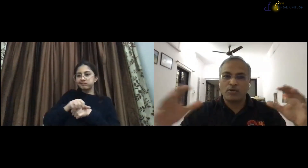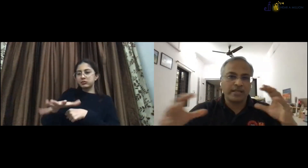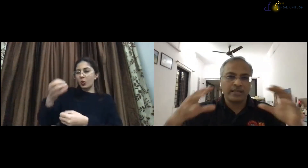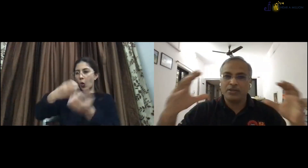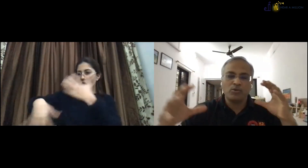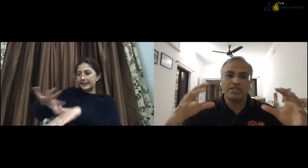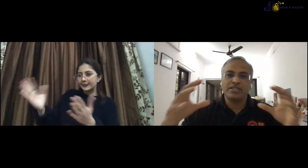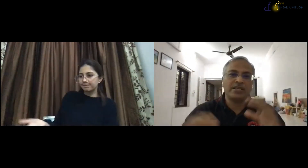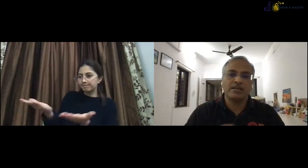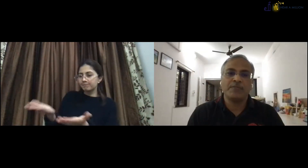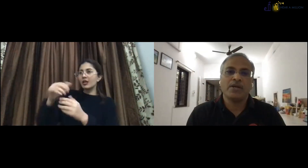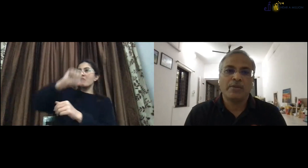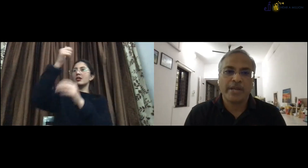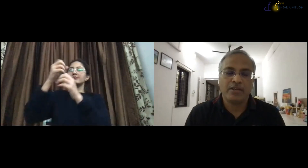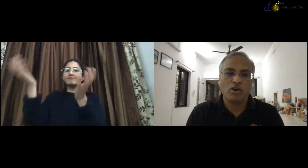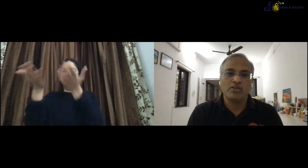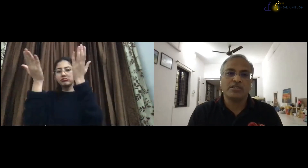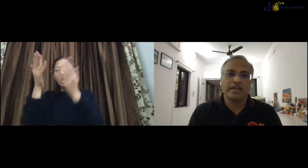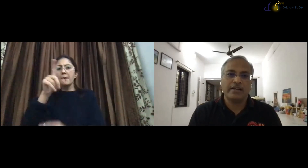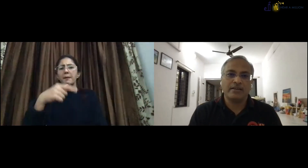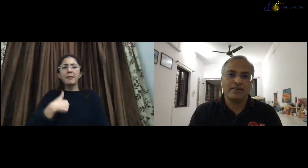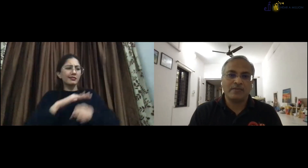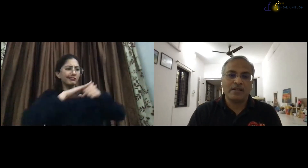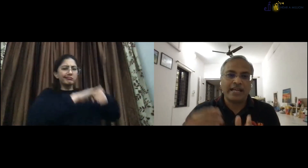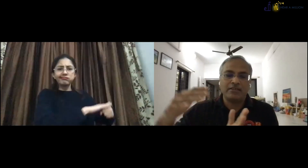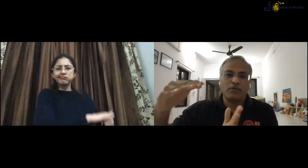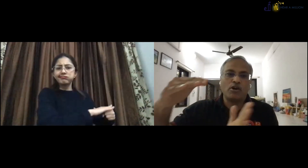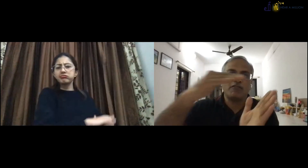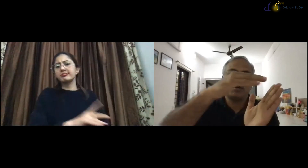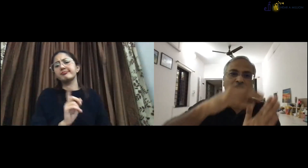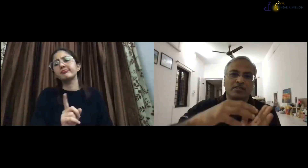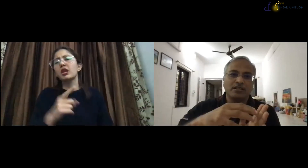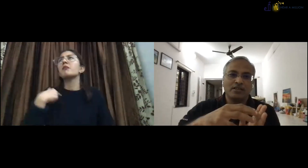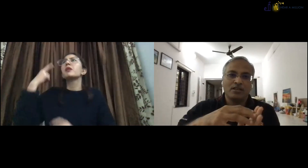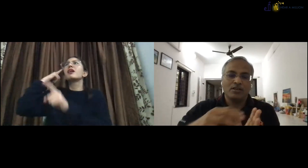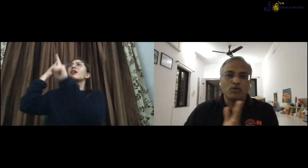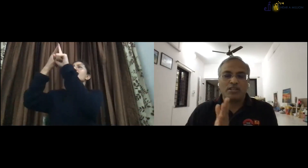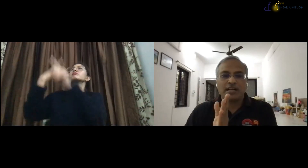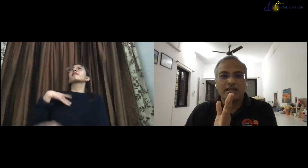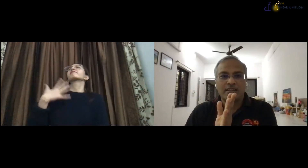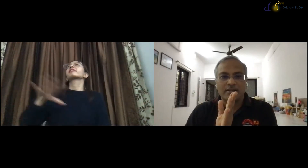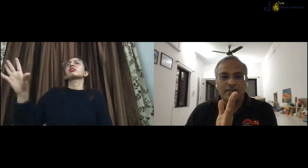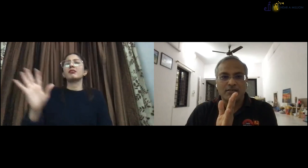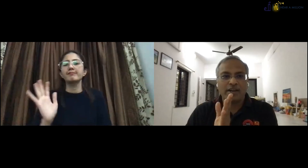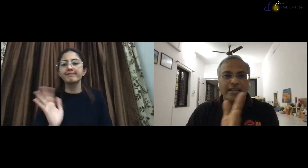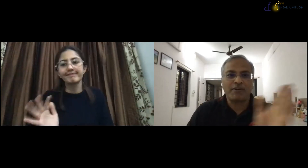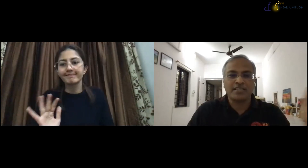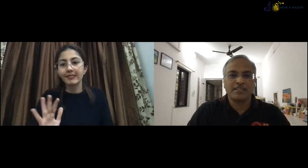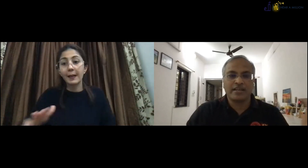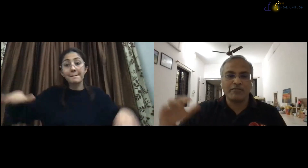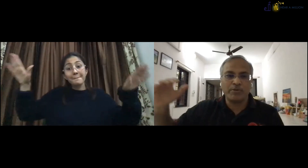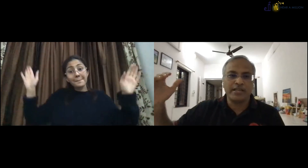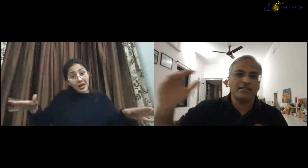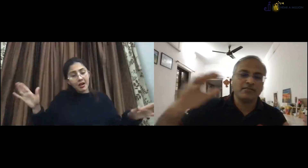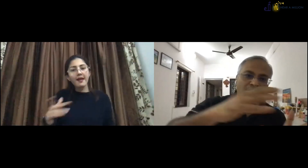putting others down, and then you don't see the main cause. And like the flock of birds, you will start